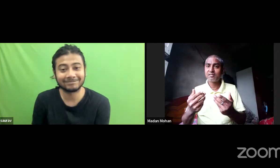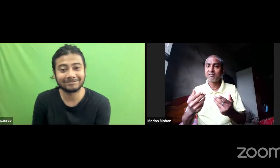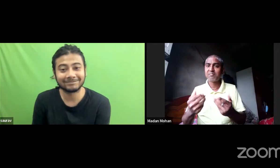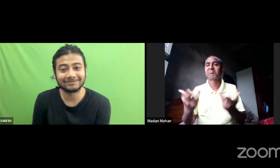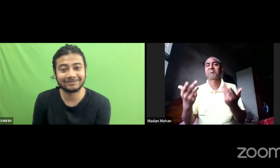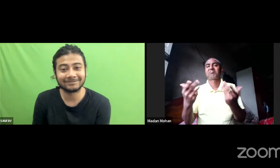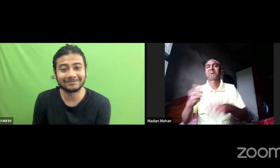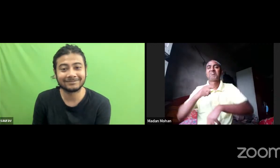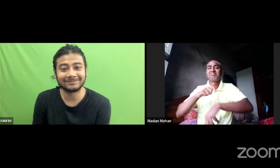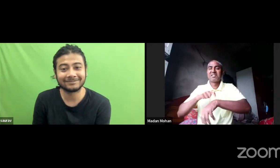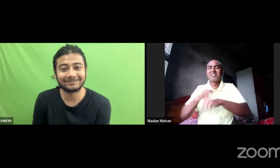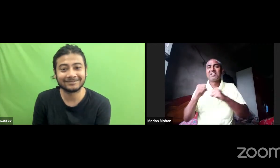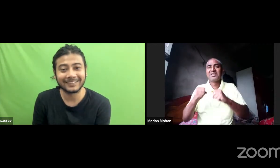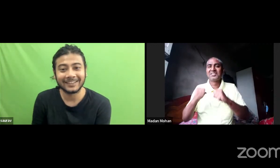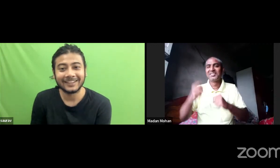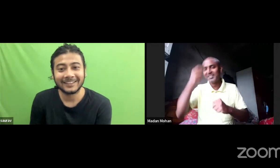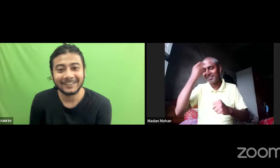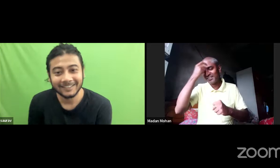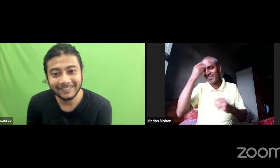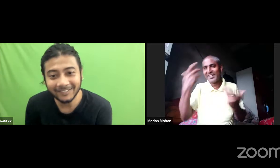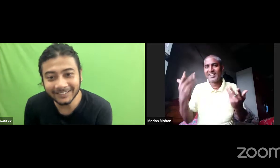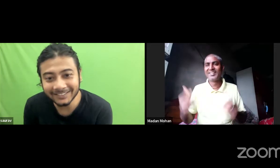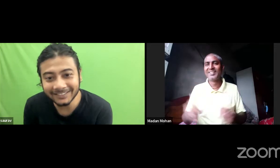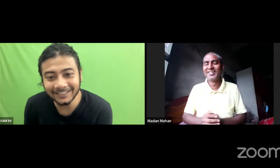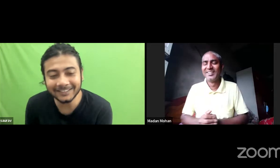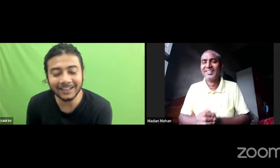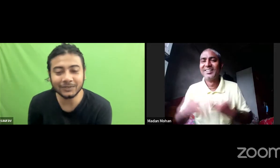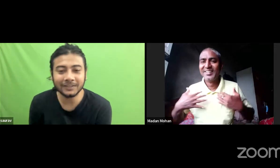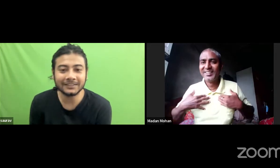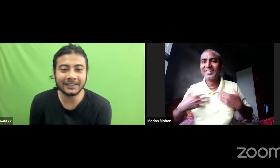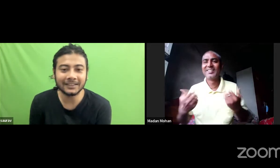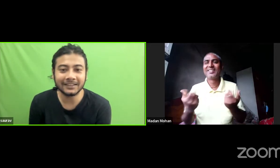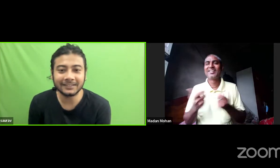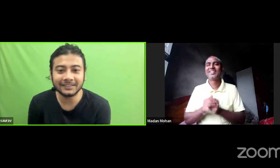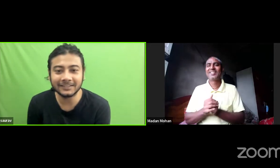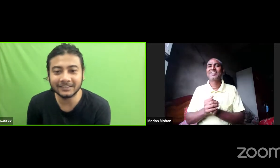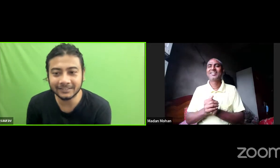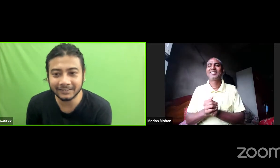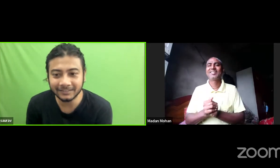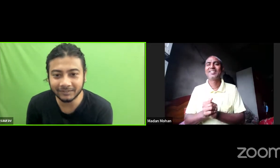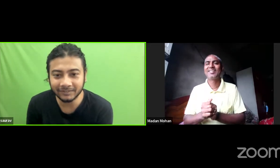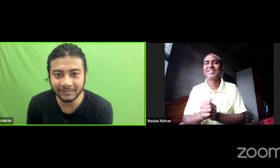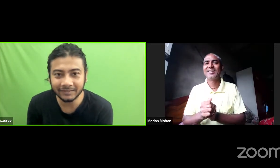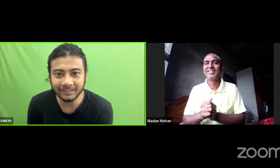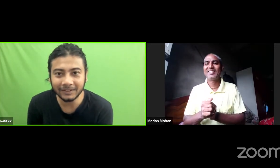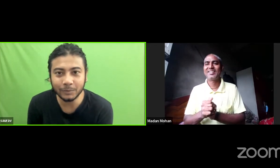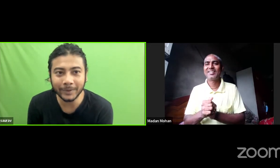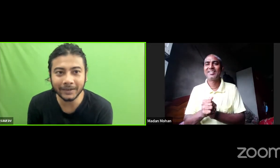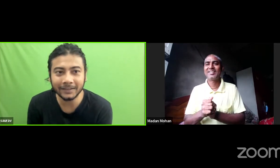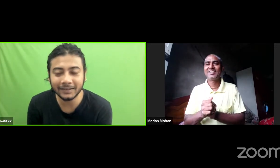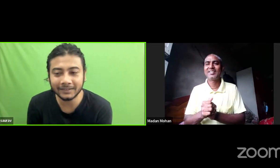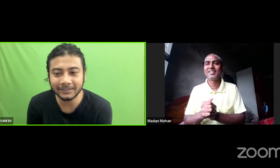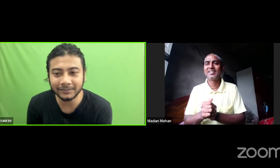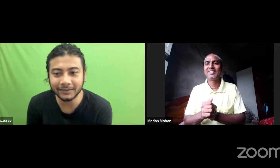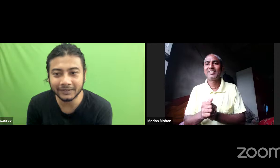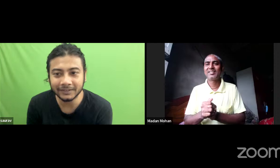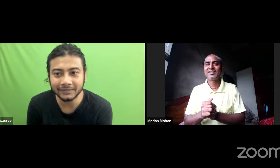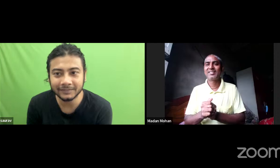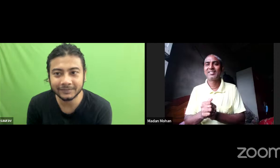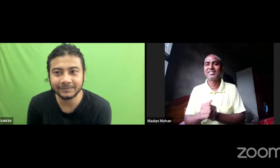Or also you can, this another easy way I can tell you. Mataji, usually we don't. That's what he's saying, that no, maintain that is difficult. Then you divide those